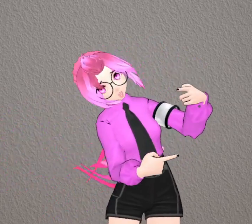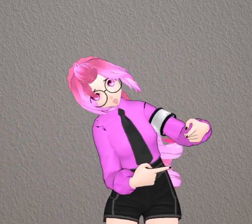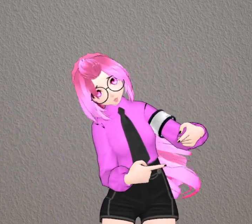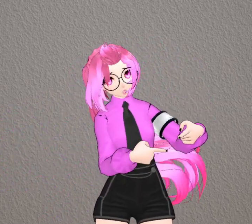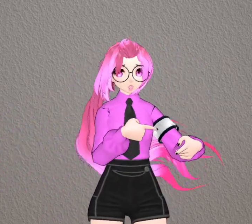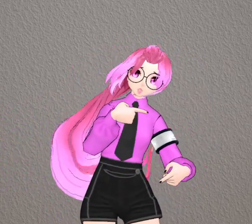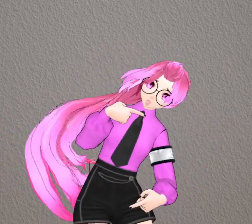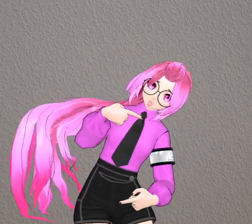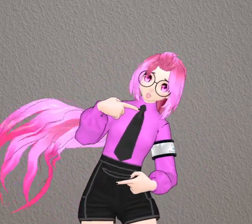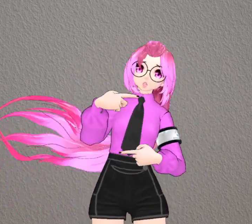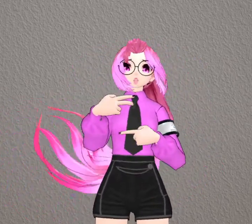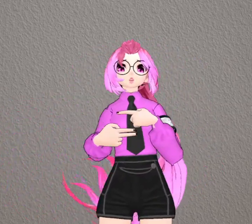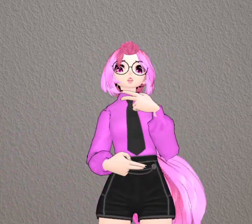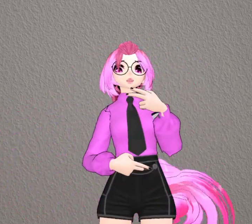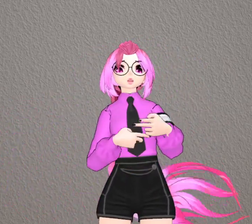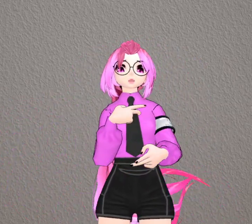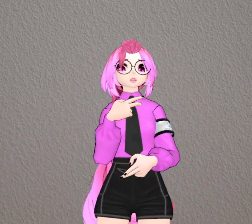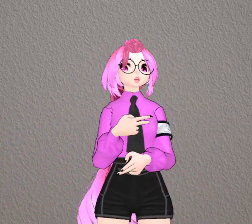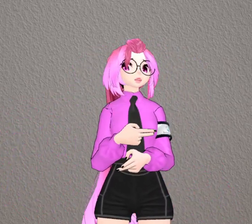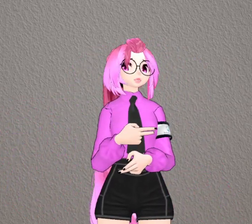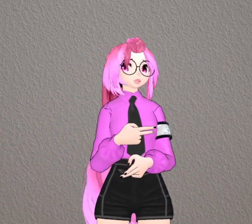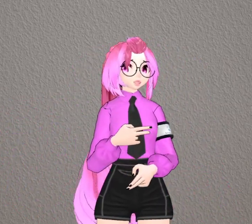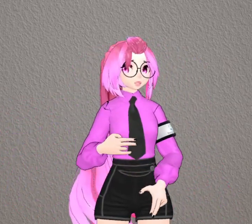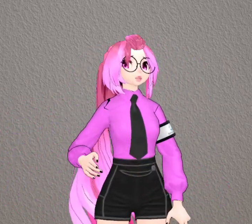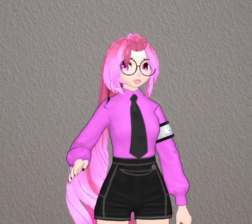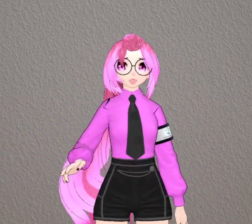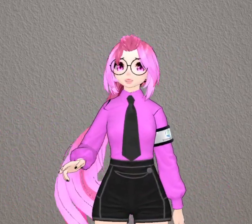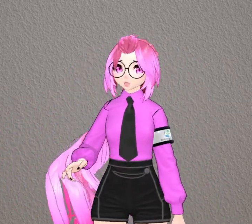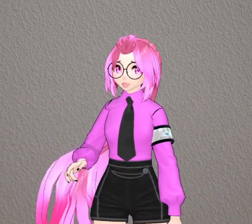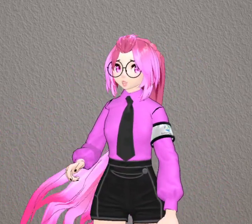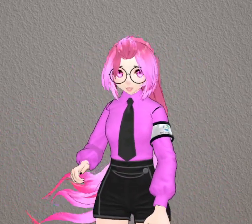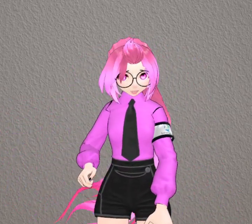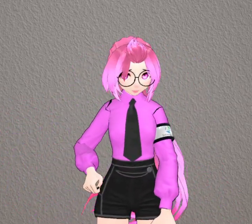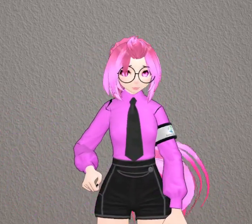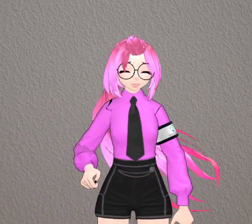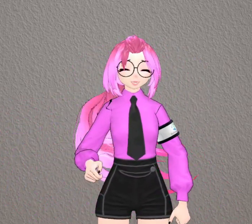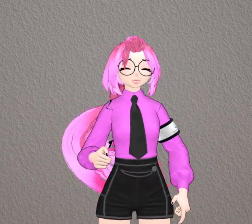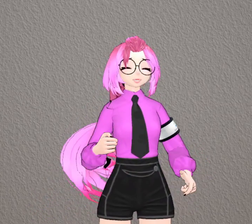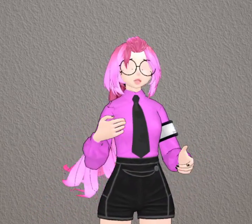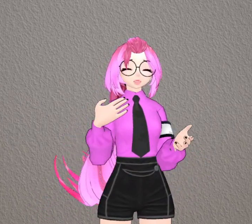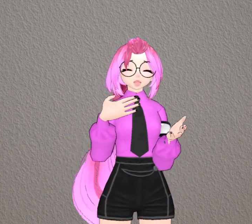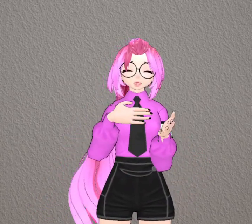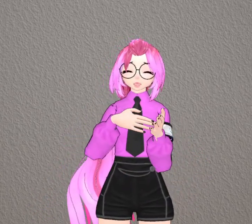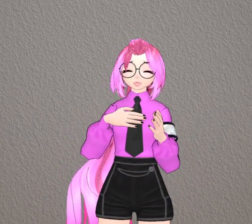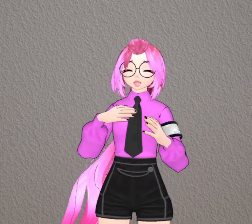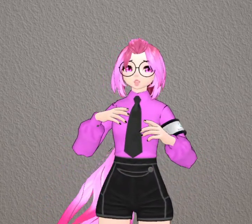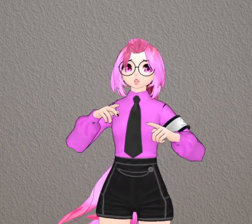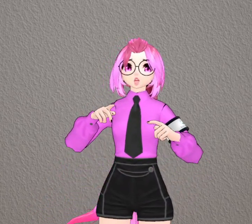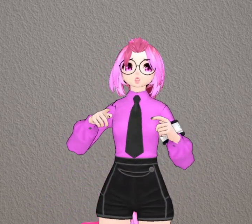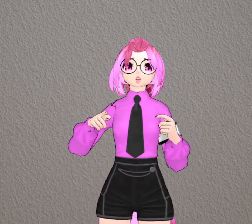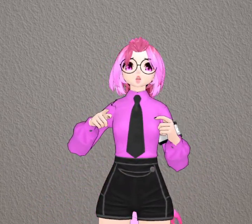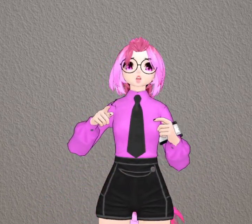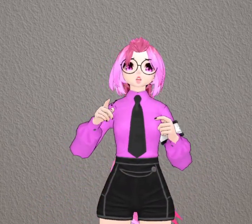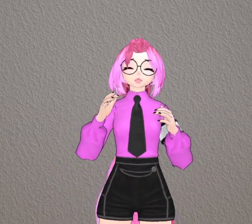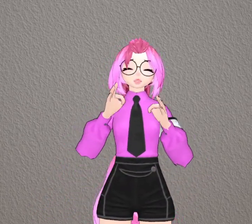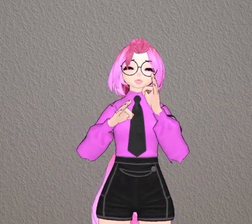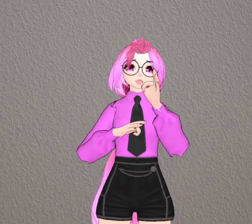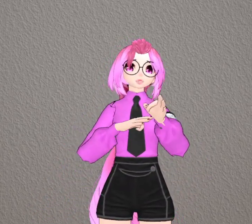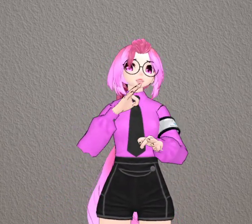I have this thing, I have this thing. You have all these things, all these kinds of things. Great. Another sign that you might see kind of in